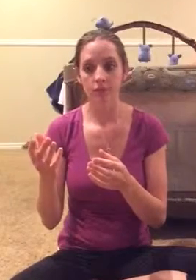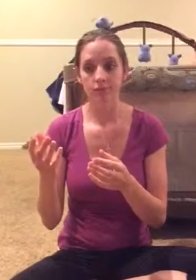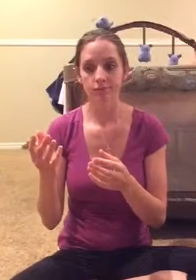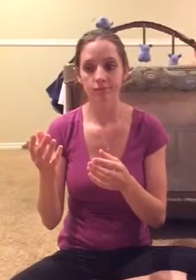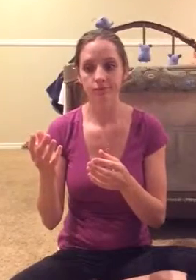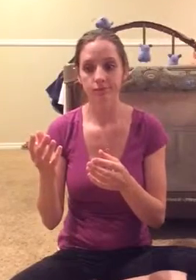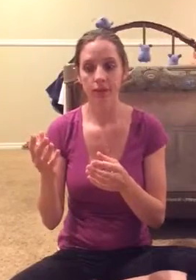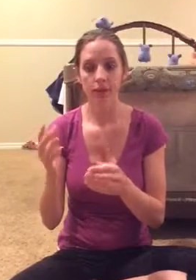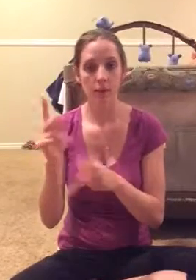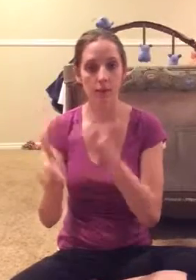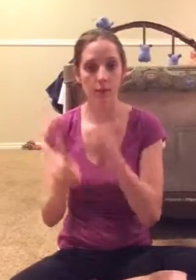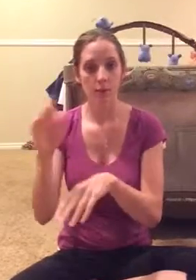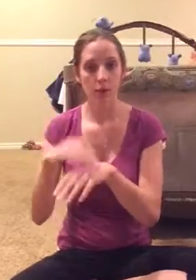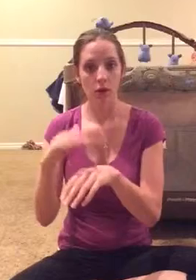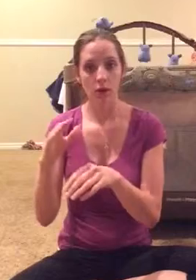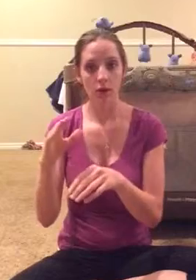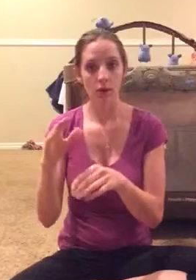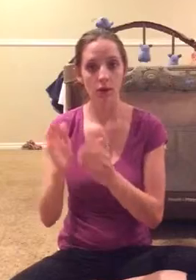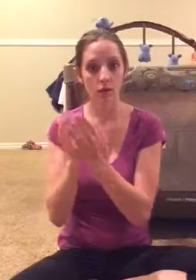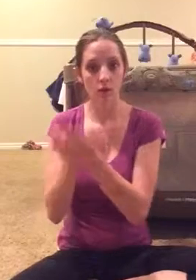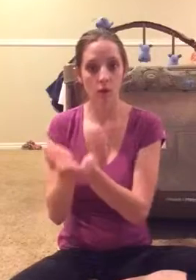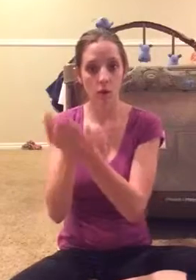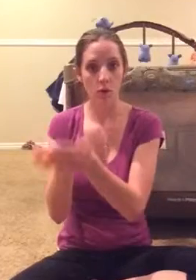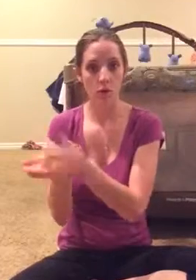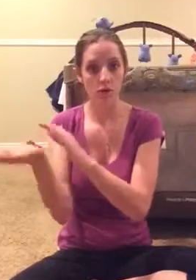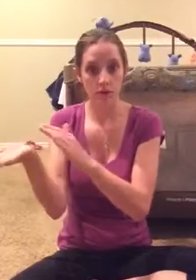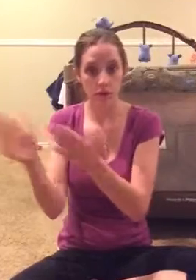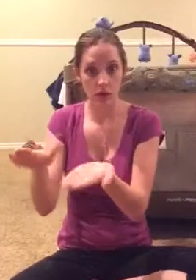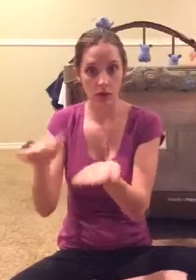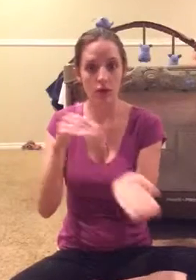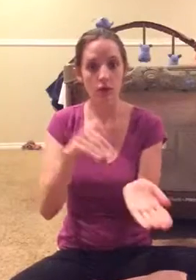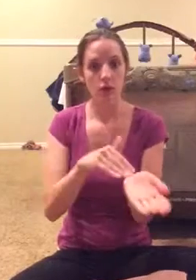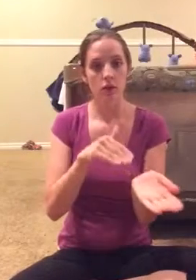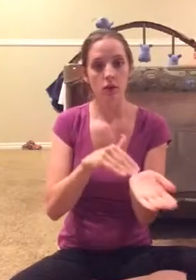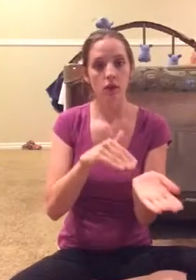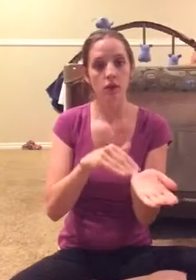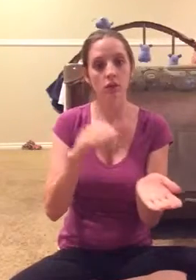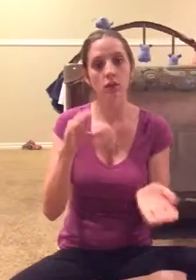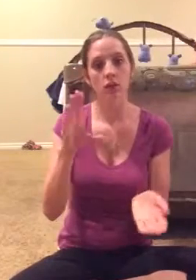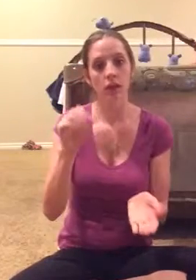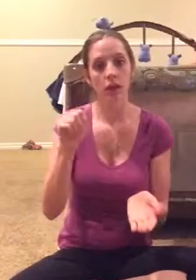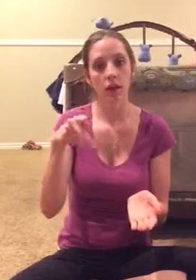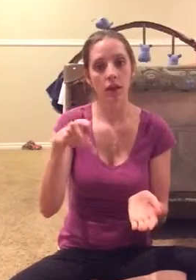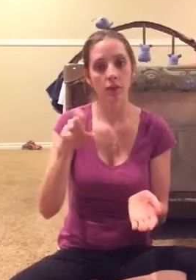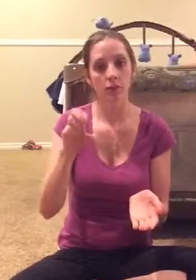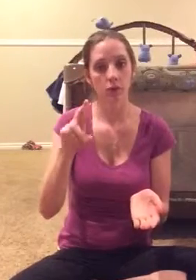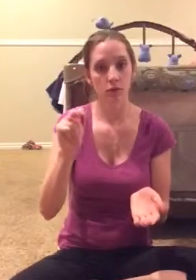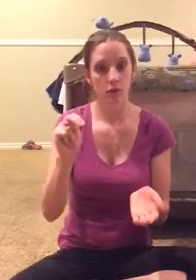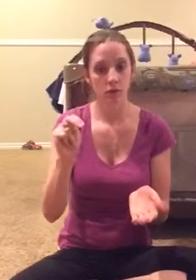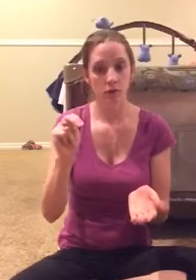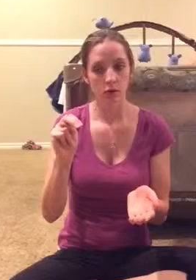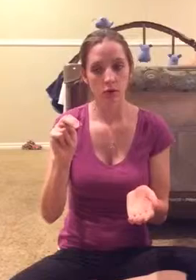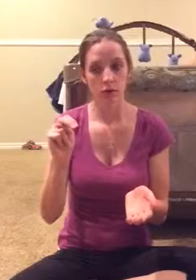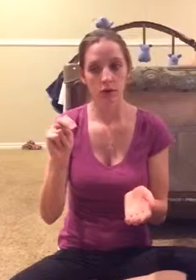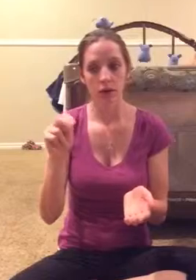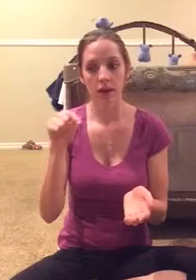Dr. Lance Kapner, 45 years old, of Pleasant View, and his daughters Kelsey, 13, and Kylie,